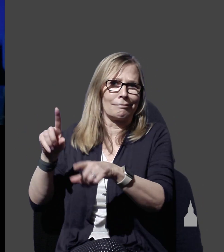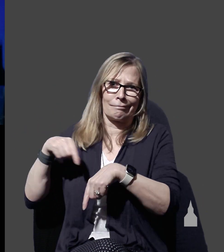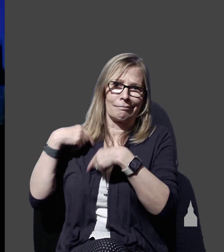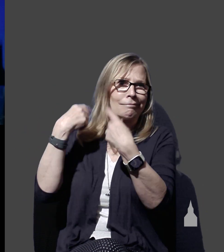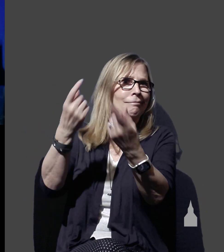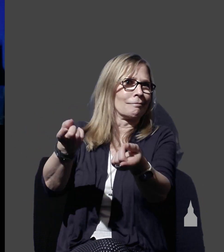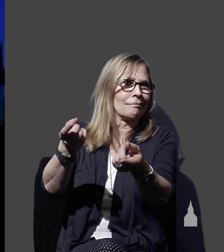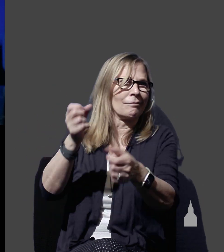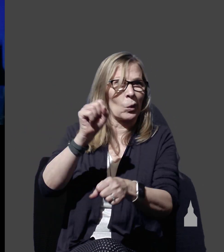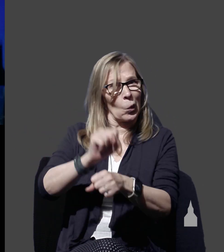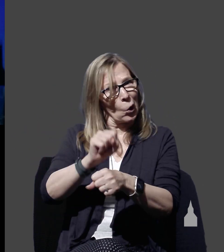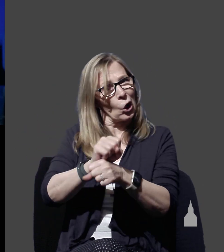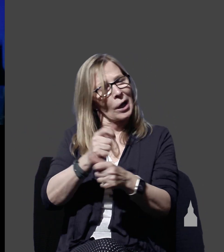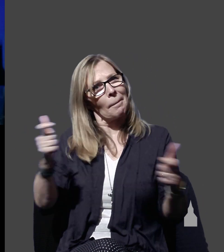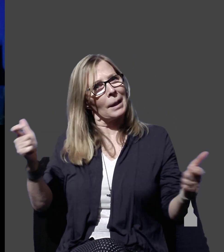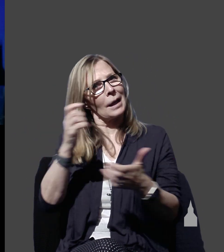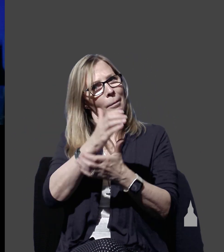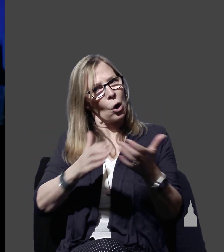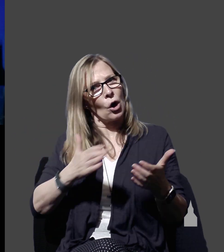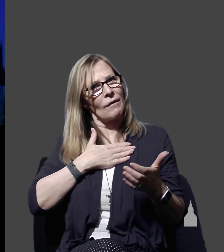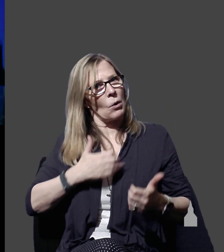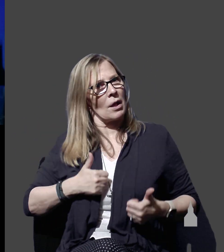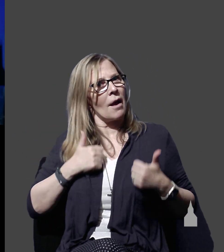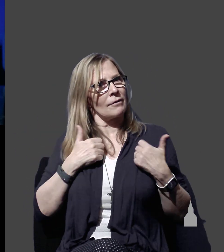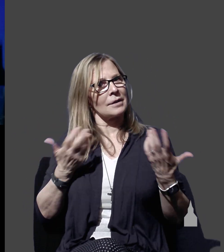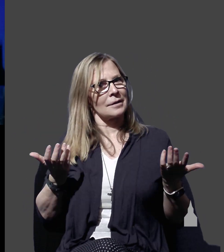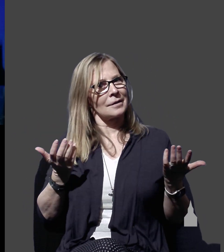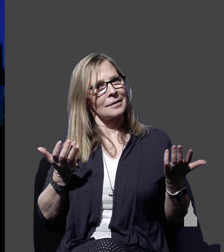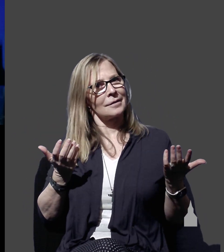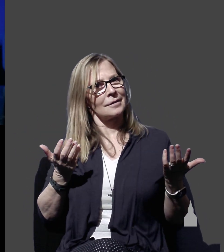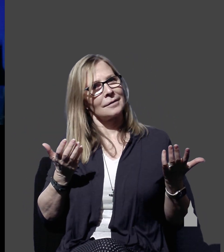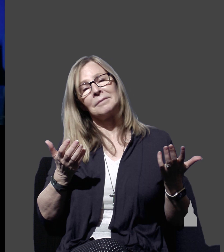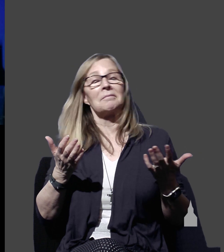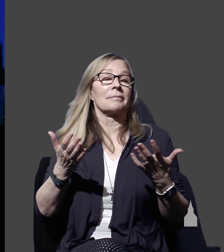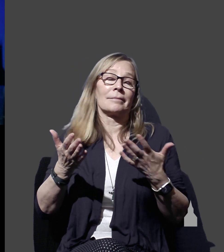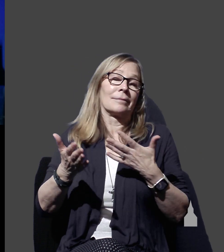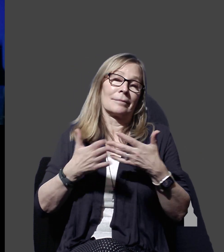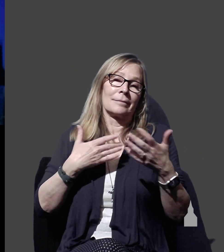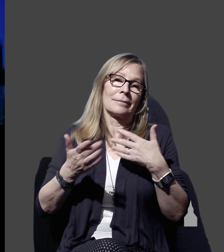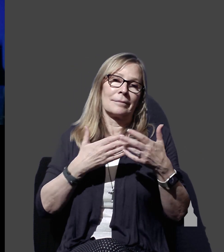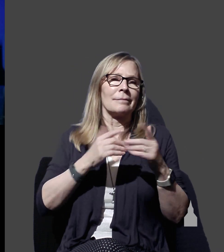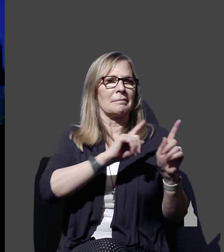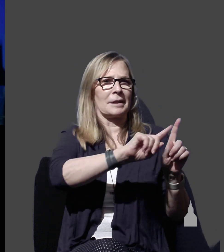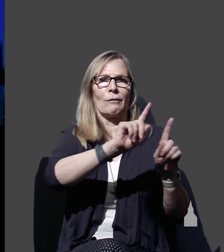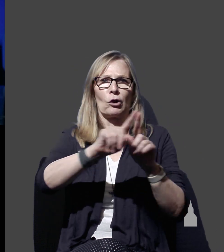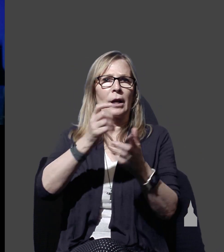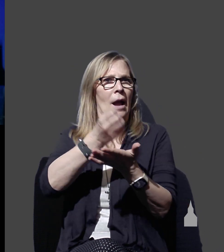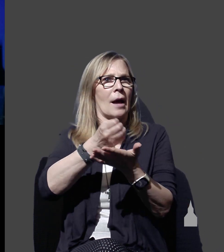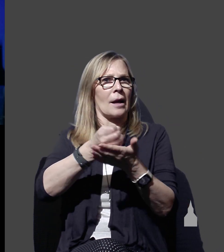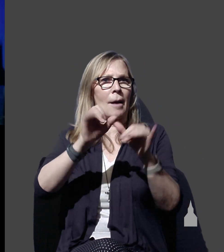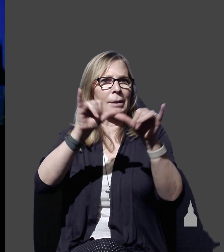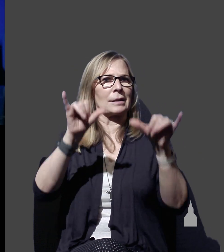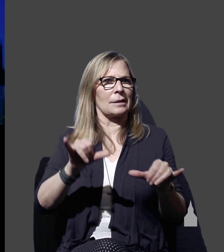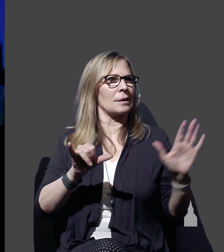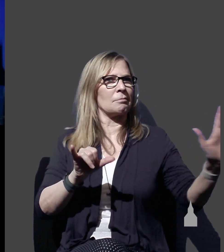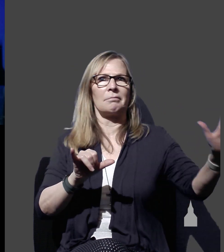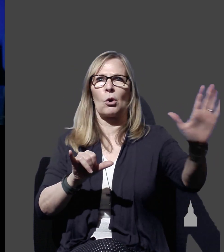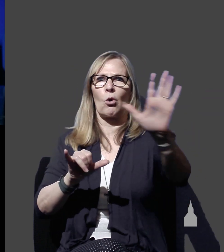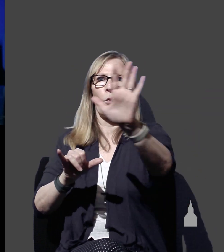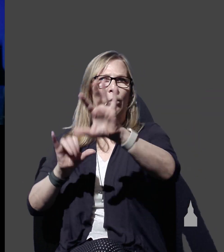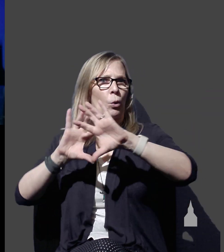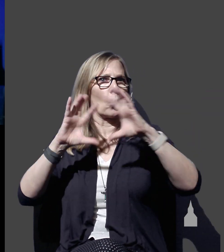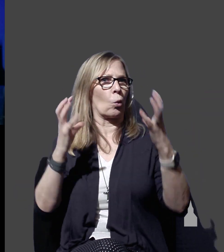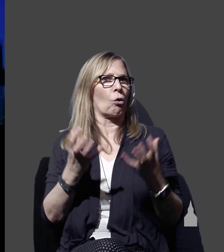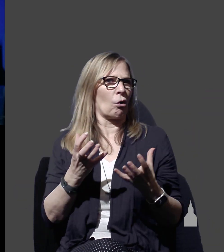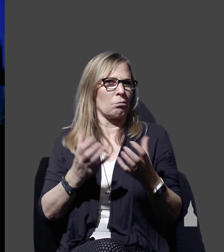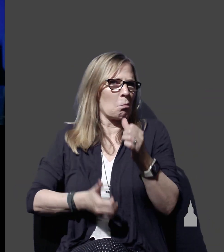Work is, again, a major component of our lives. And despite differences in economic systems, that's the case for most people, but it's definitely